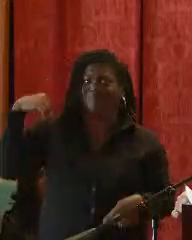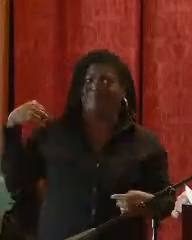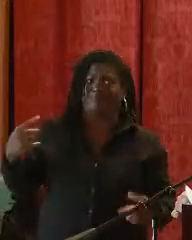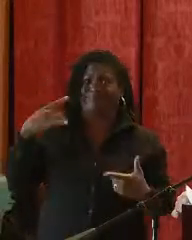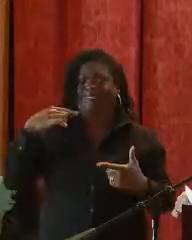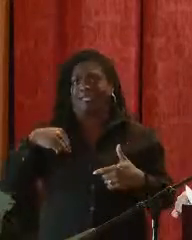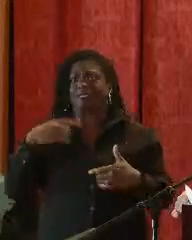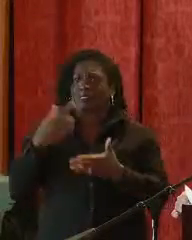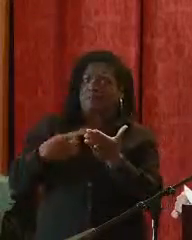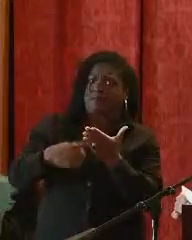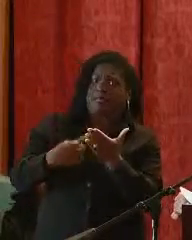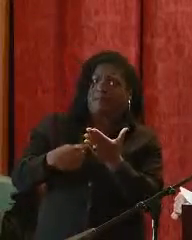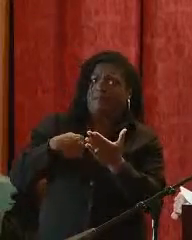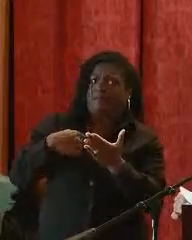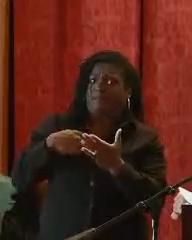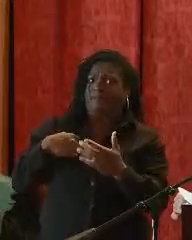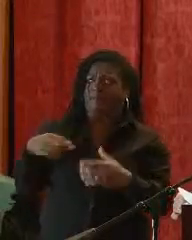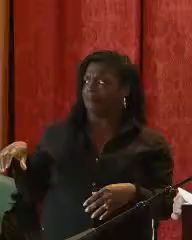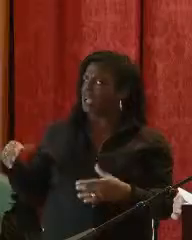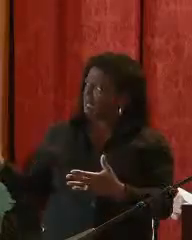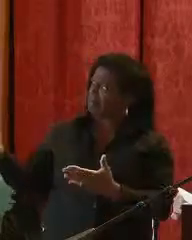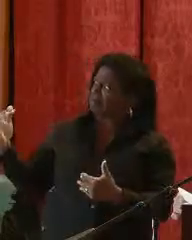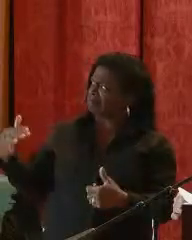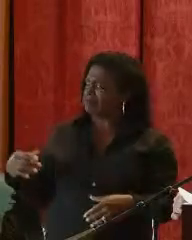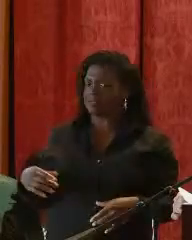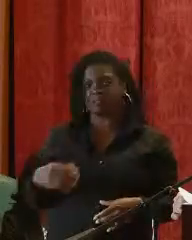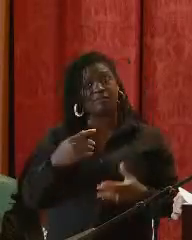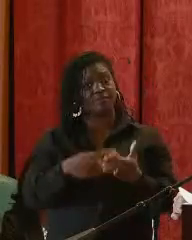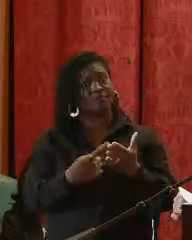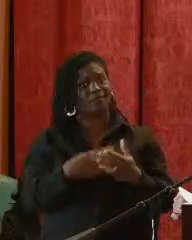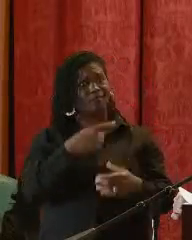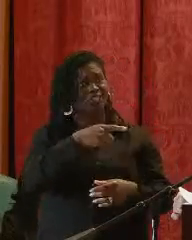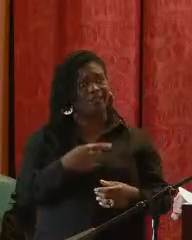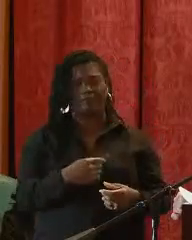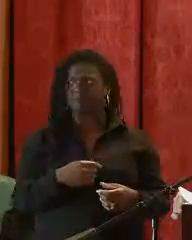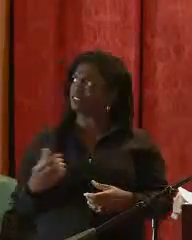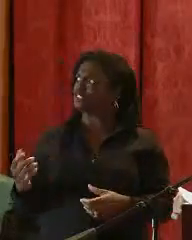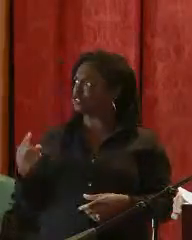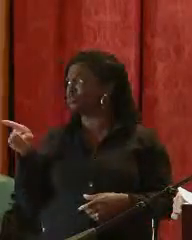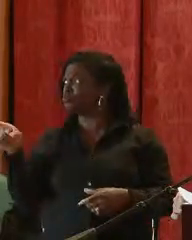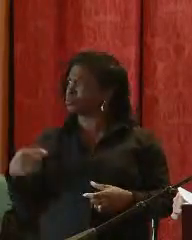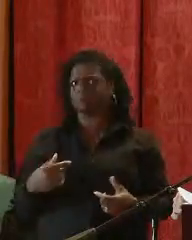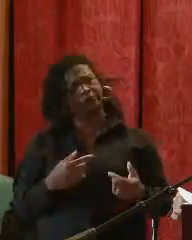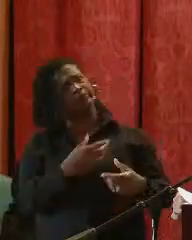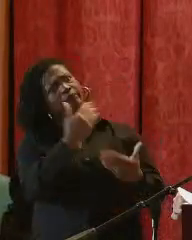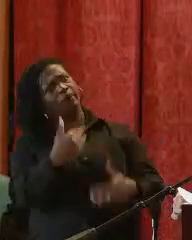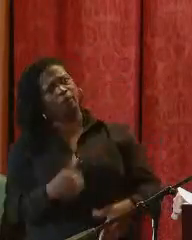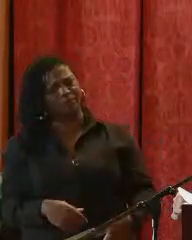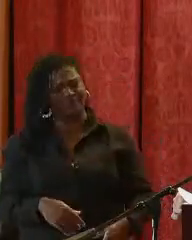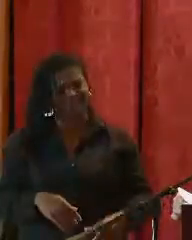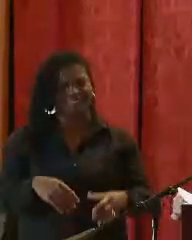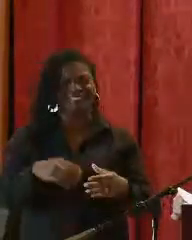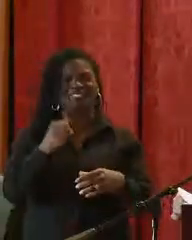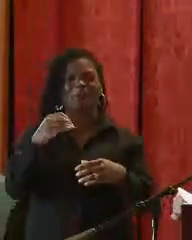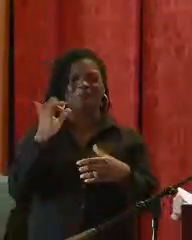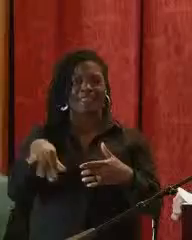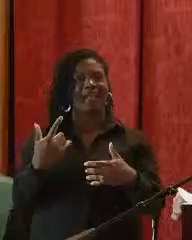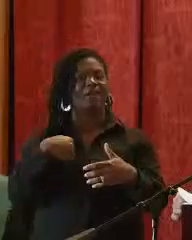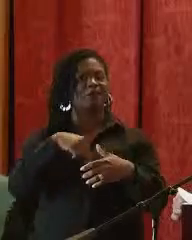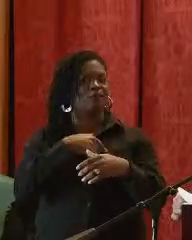along hand in hand, and sometimes I was pulling her along. But we made it through the myriad of disabilities. But I also